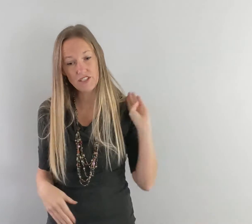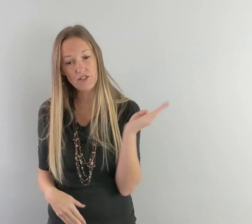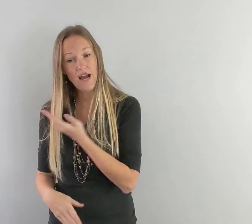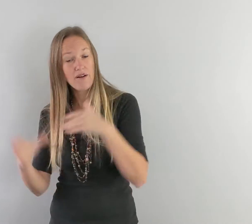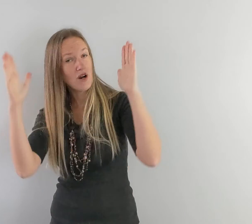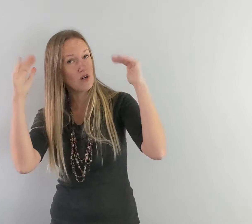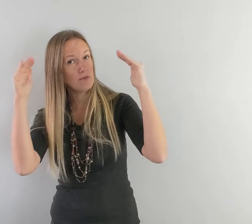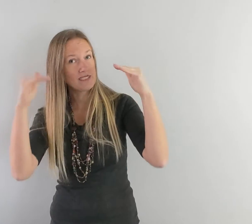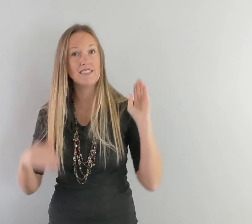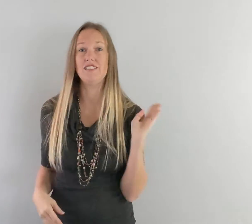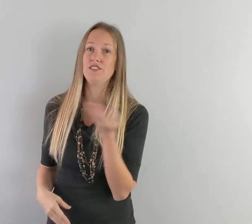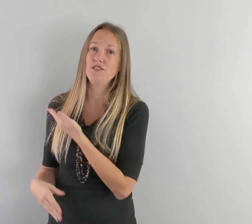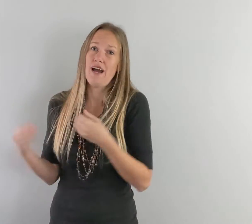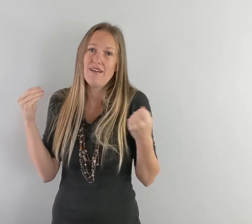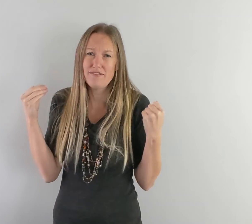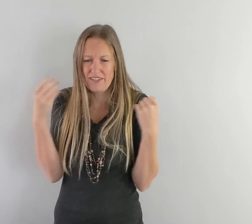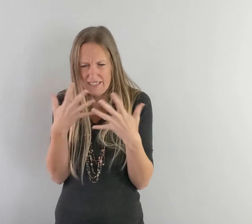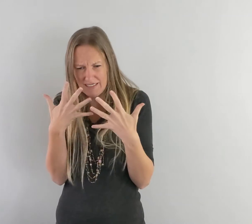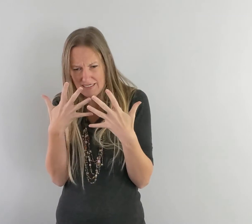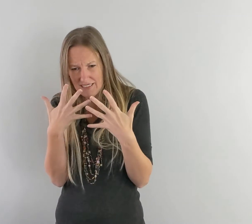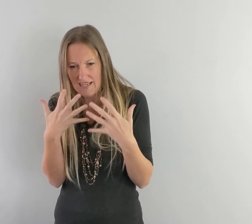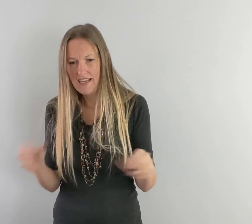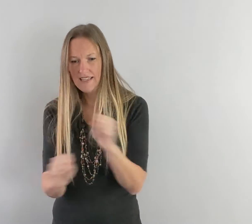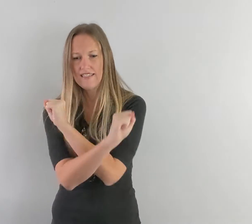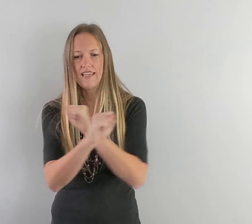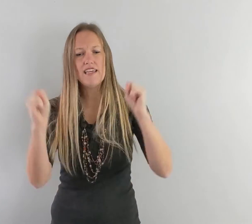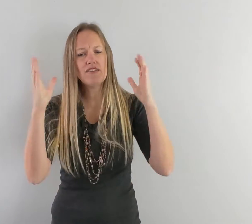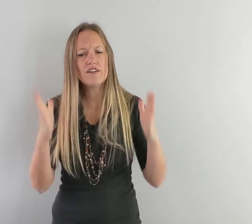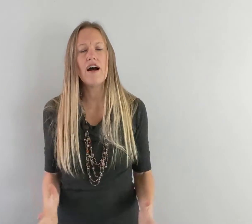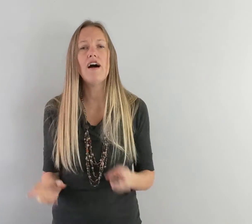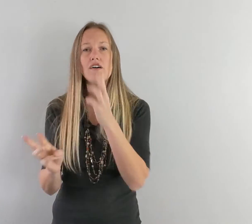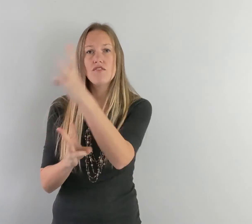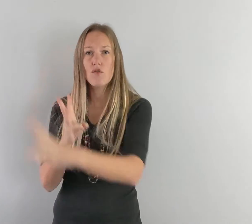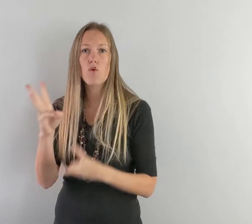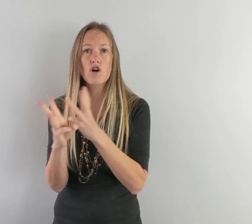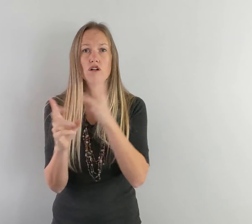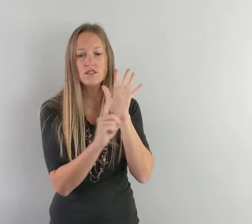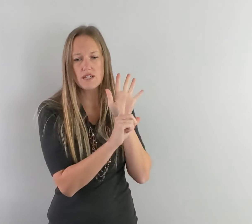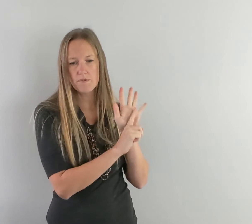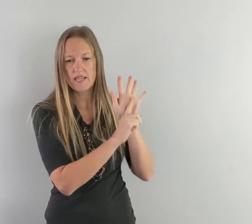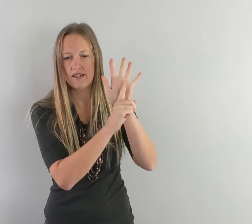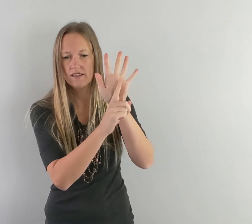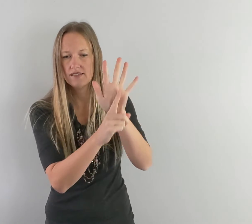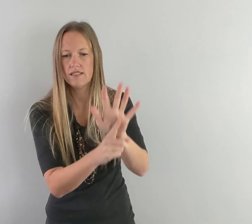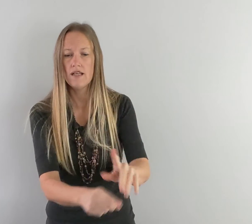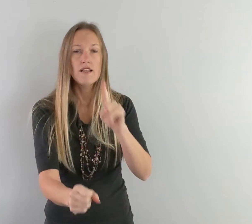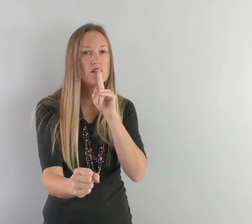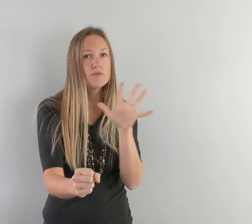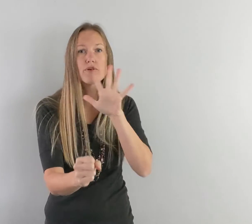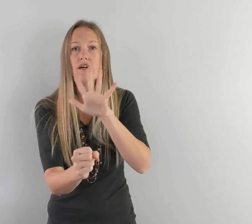to our hopes and to our fears, the Savior of the world appears, the